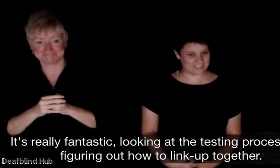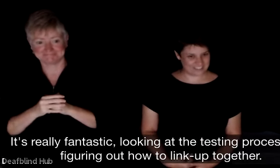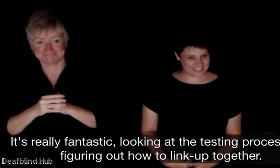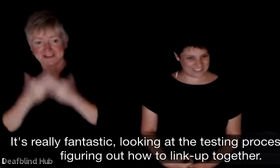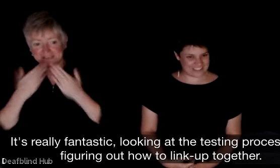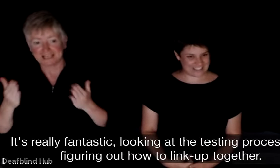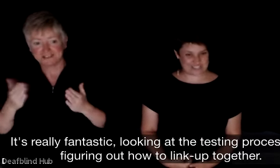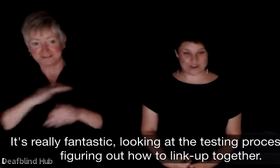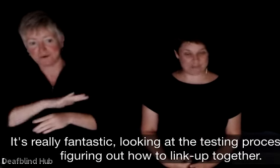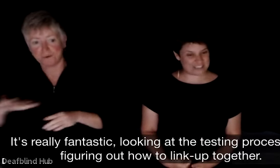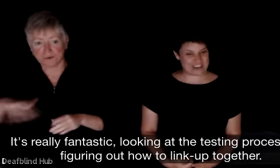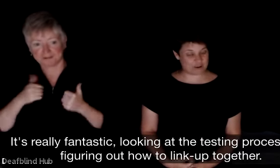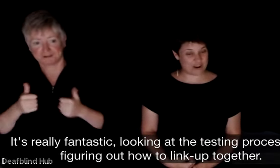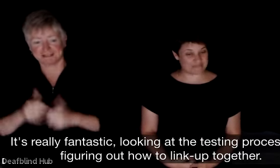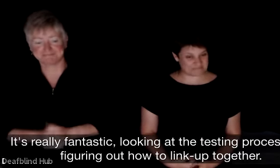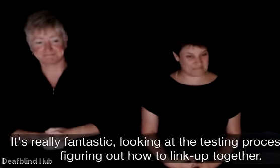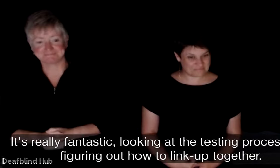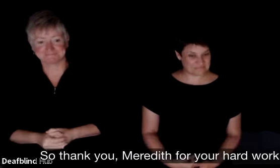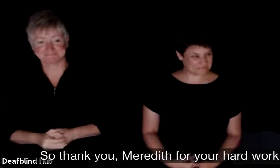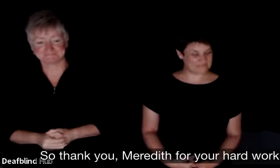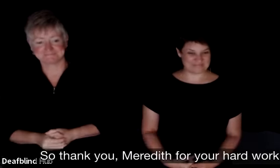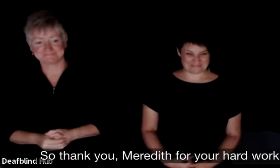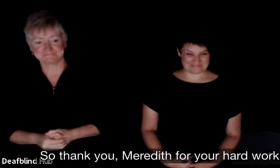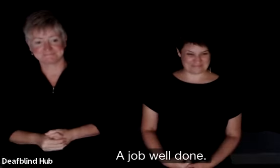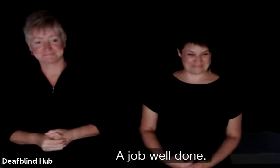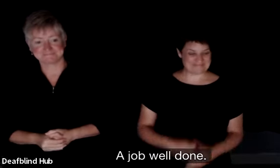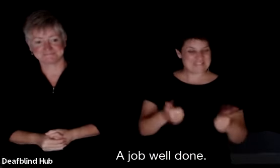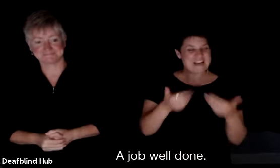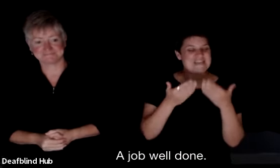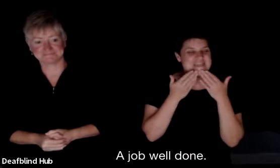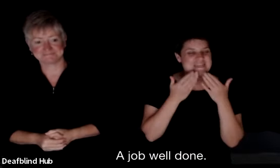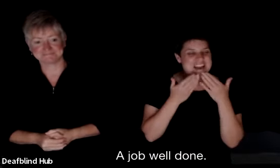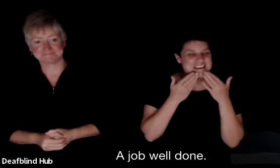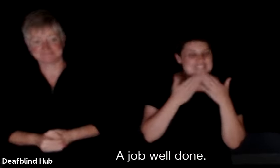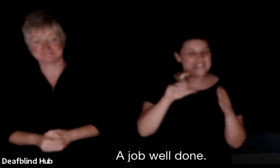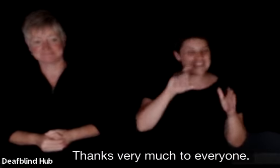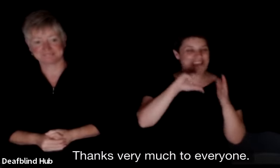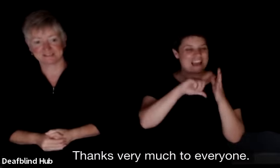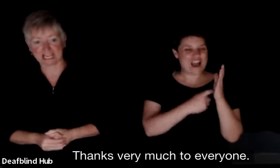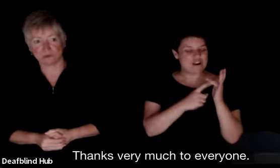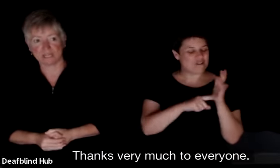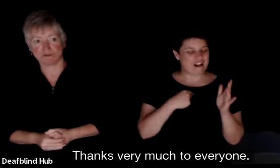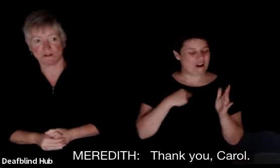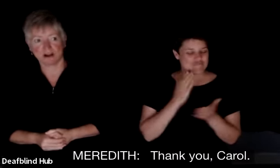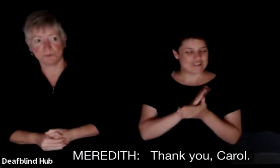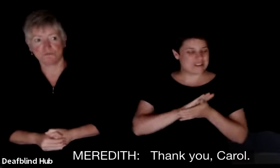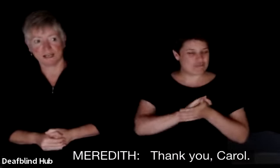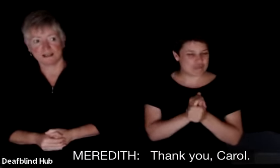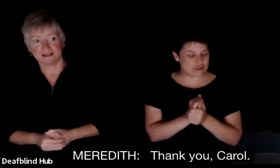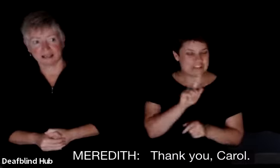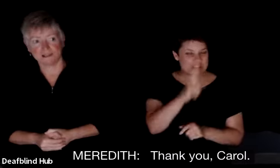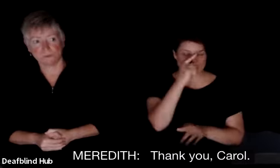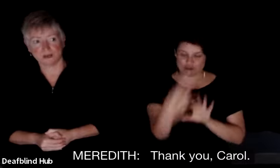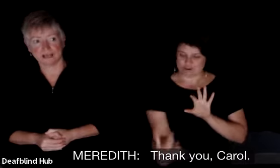done. Thanks very much to everyone. Thank you, Carol. I'm really glad you were able